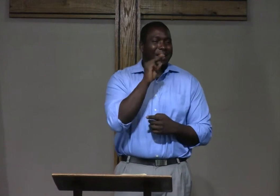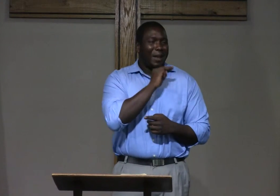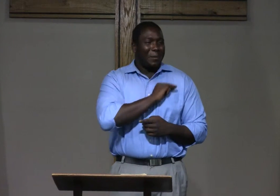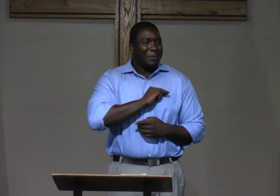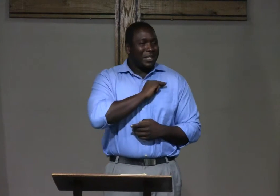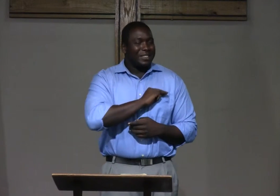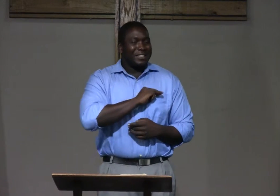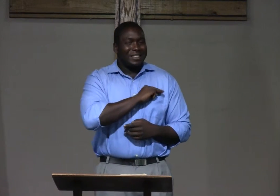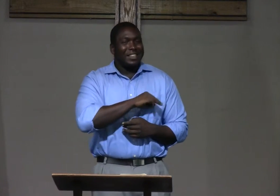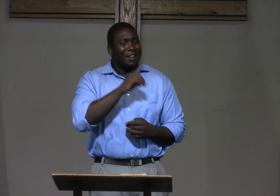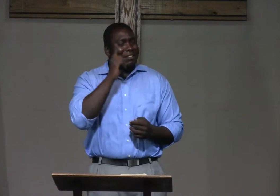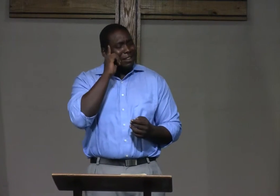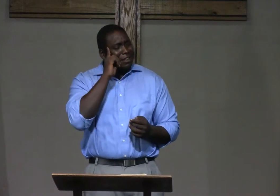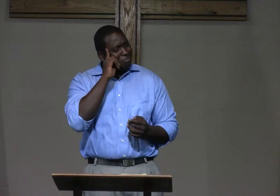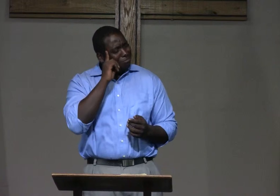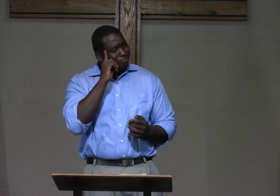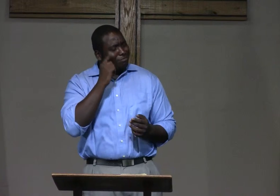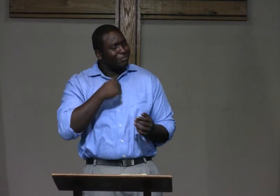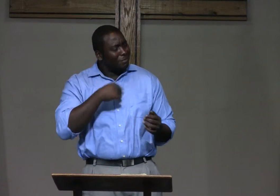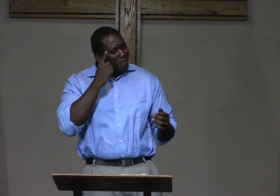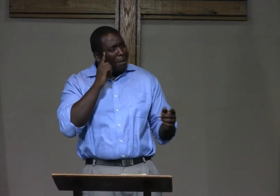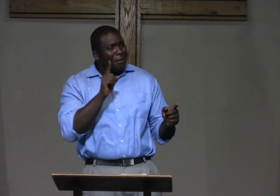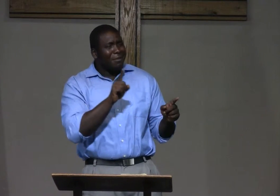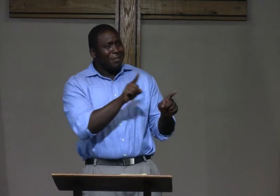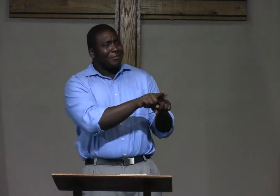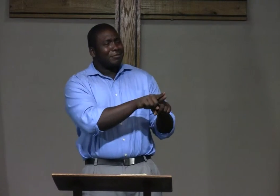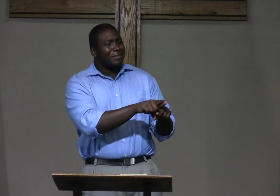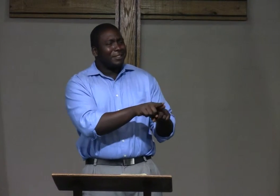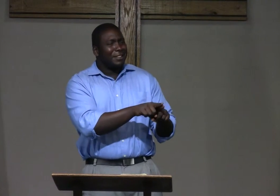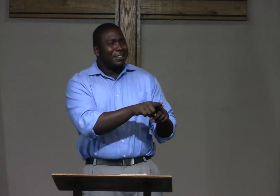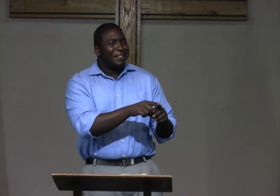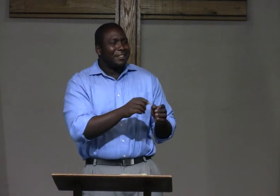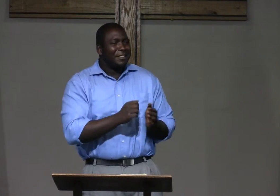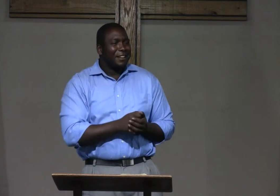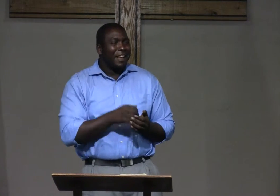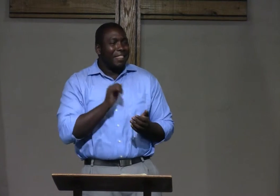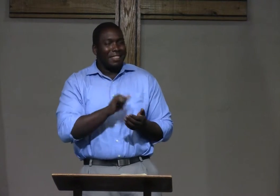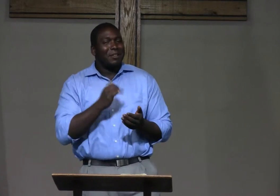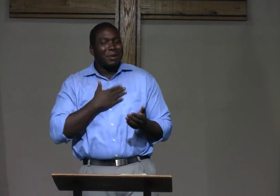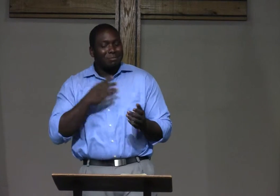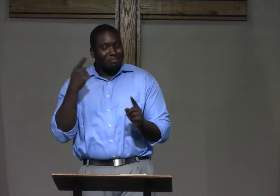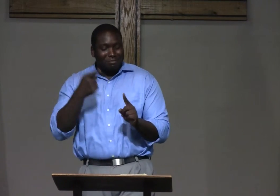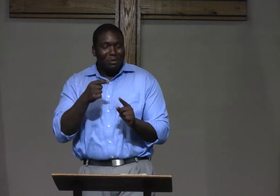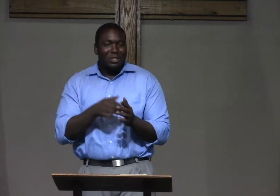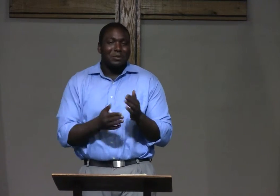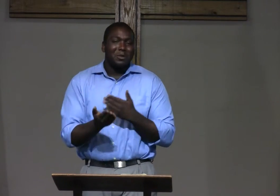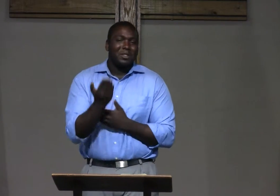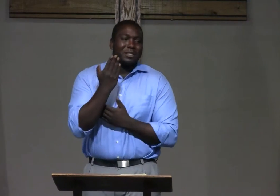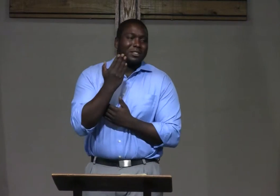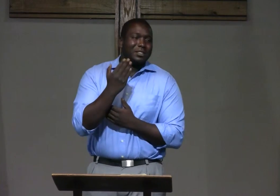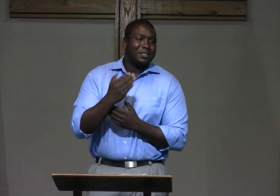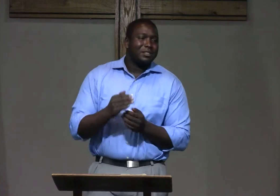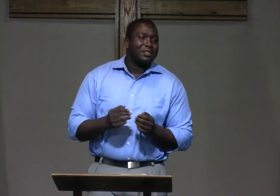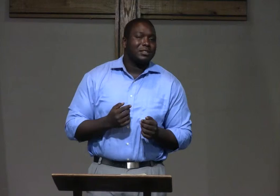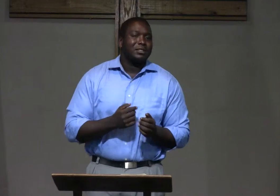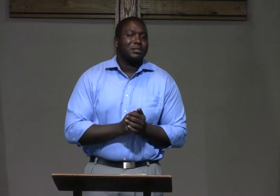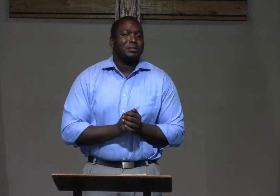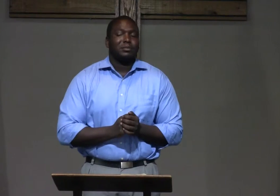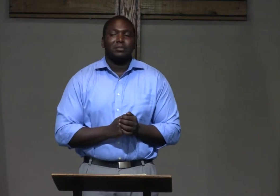about missions and about sharing the gospel. And, you know, it's a really good point that he made. And it's interesting because